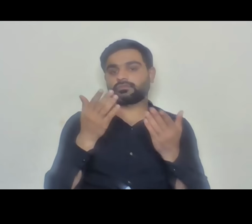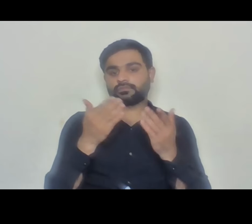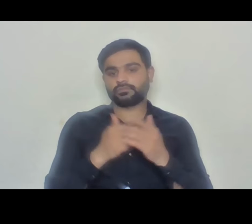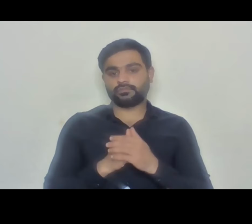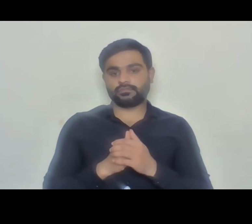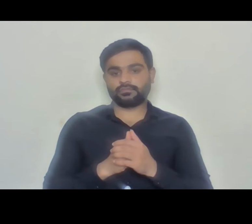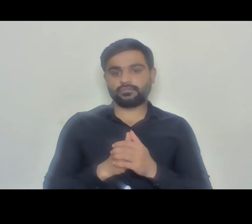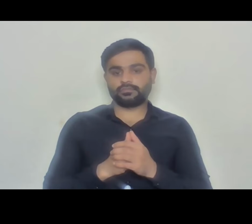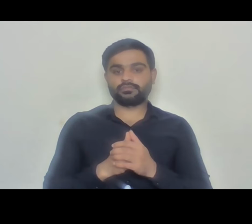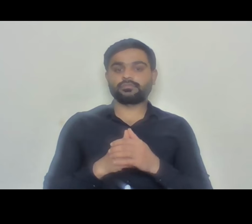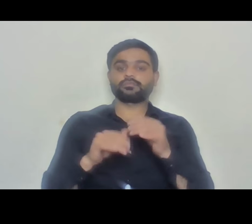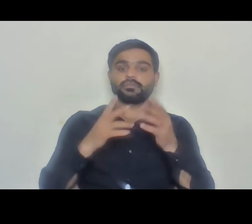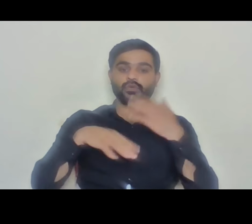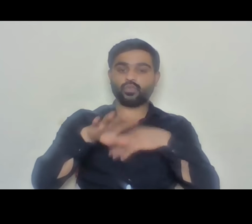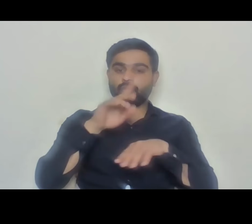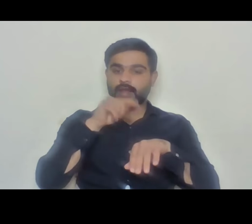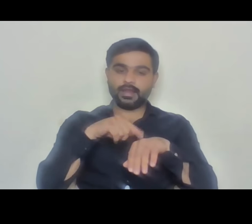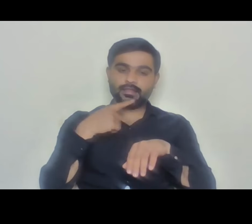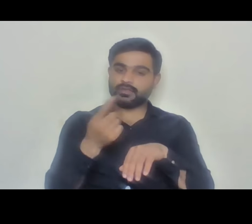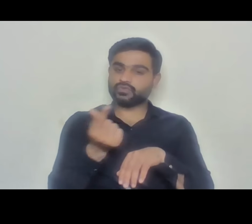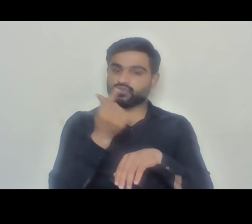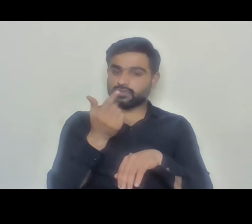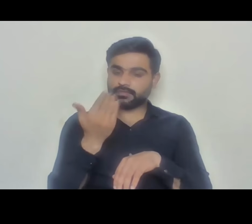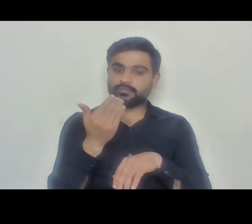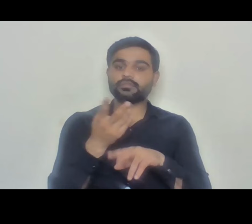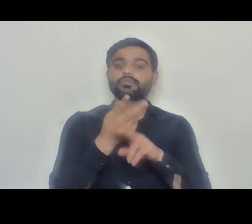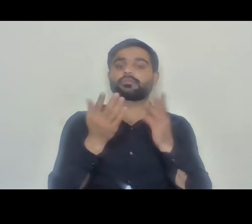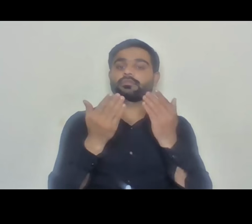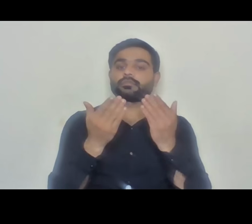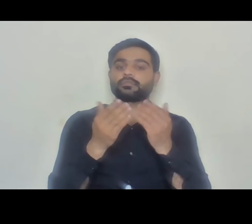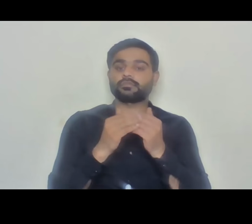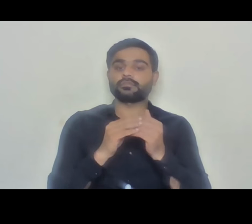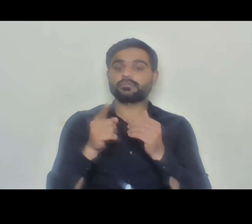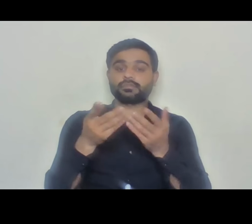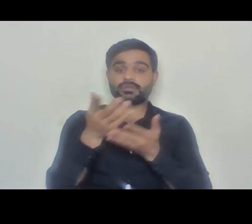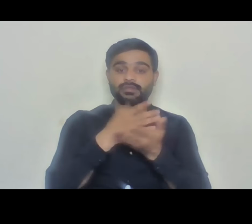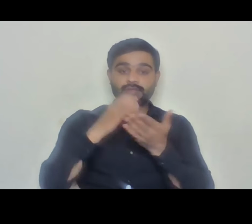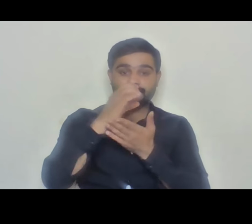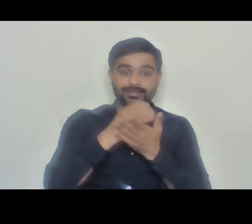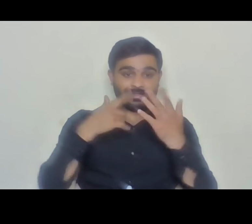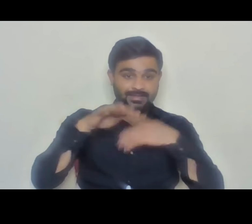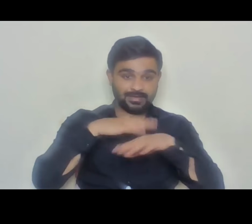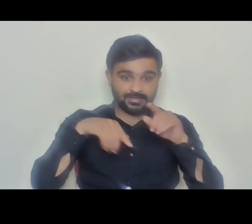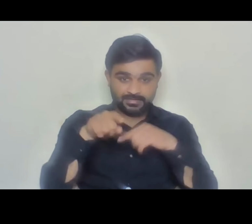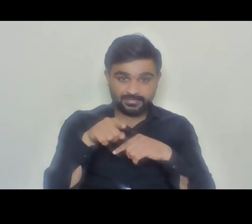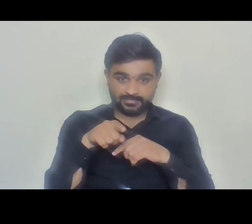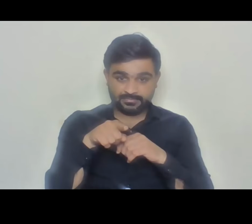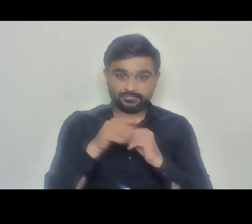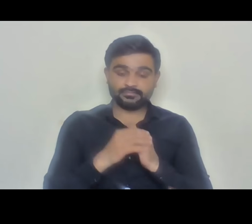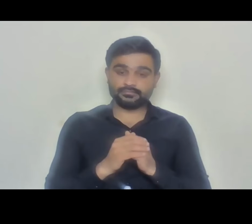so Foucauldian lens is one lens that you can use. Then so discourse analysis also has a